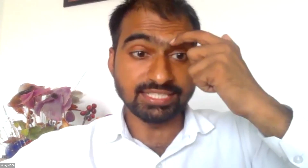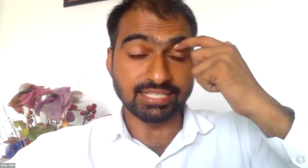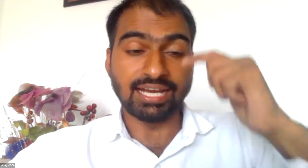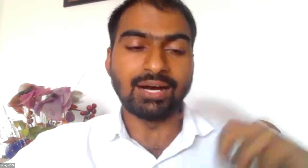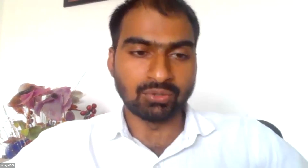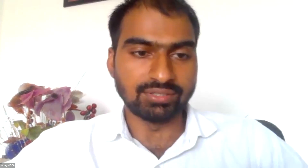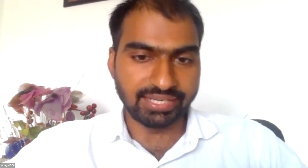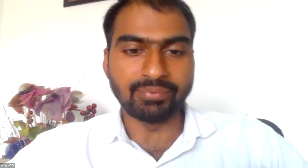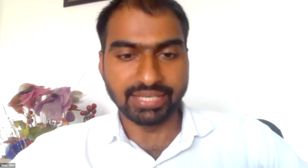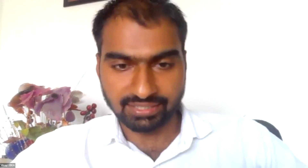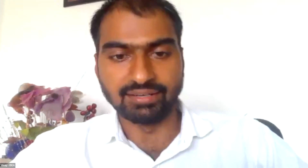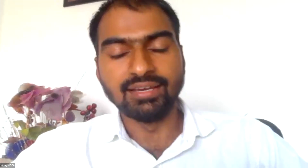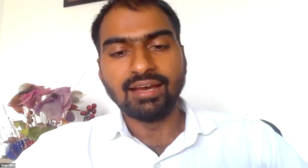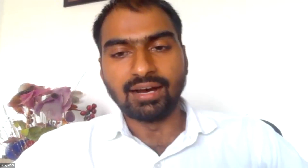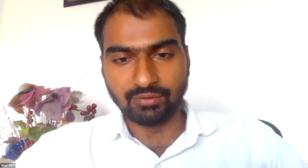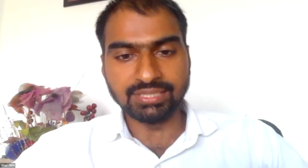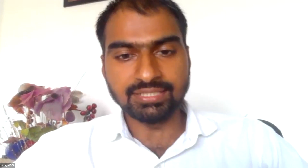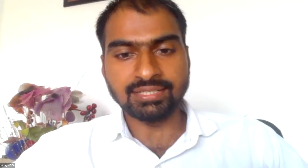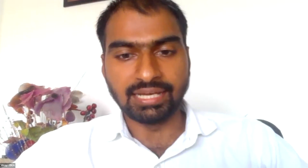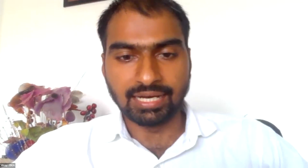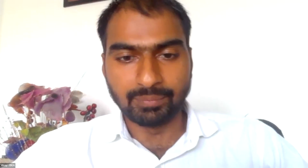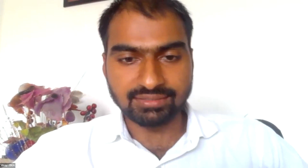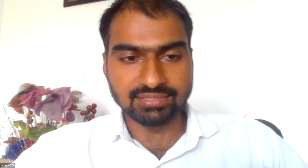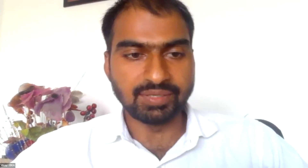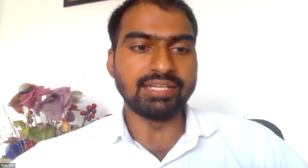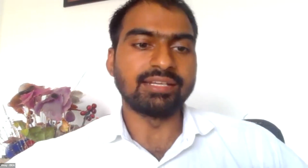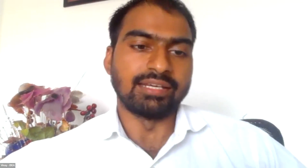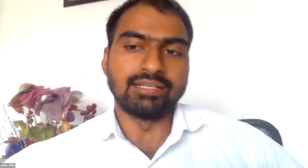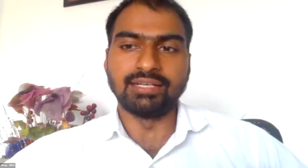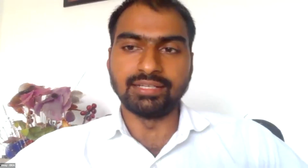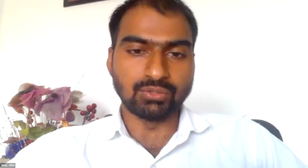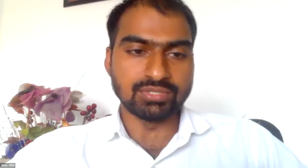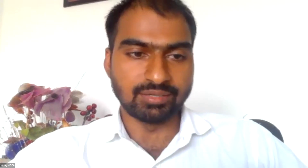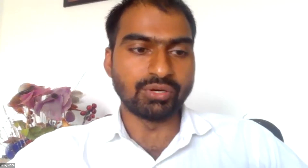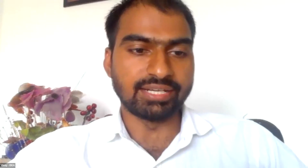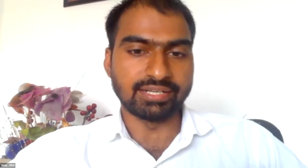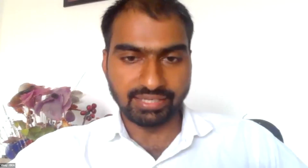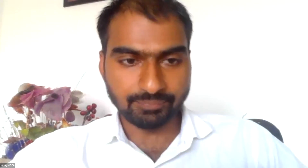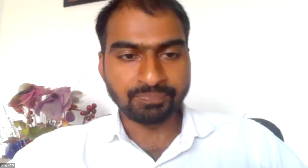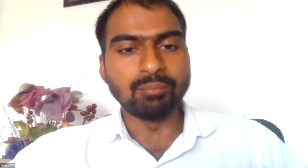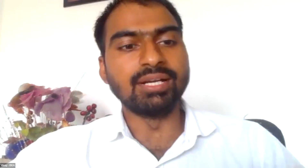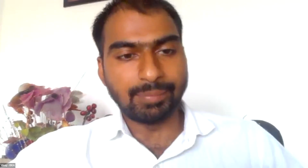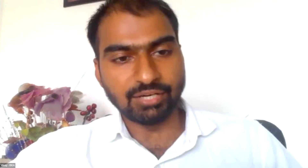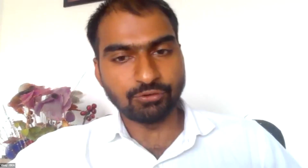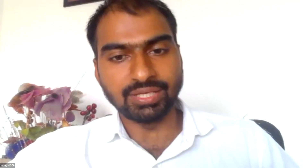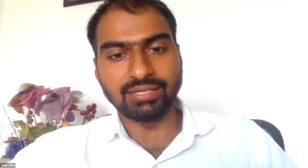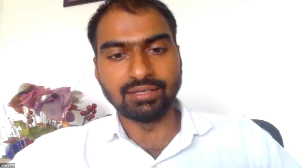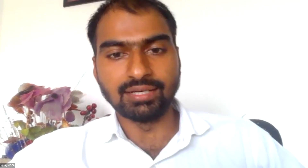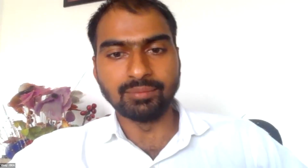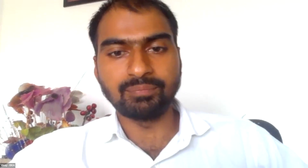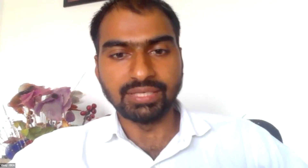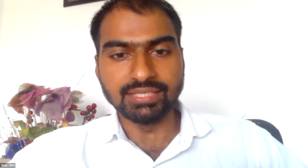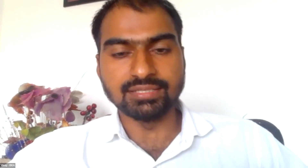small changes and how they have reacted. Arvind is an accessibility and inclusion advocate at IDEA, but apart from